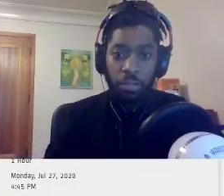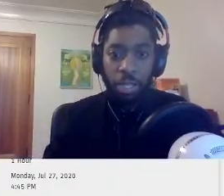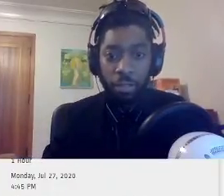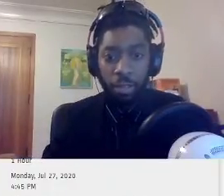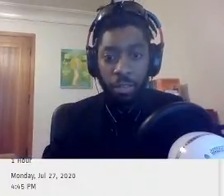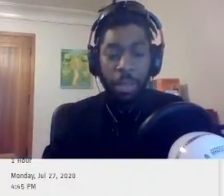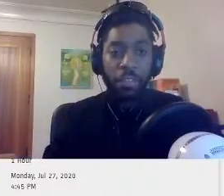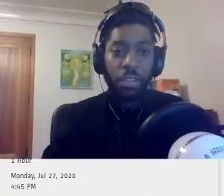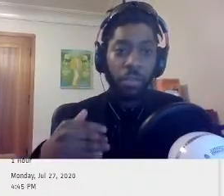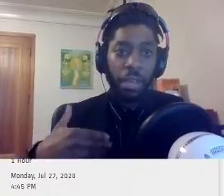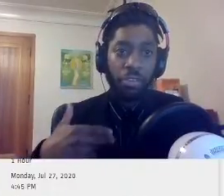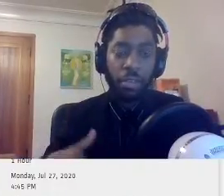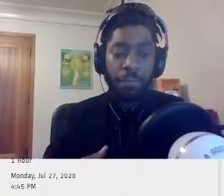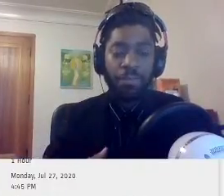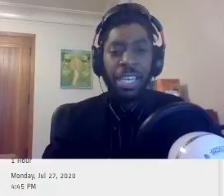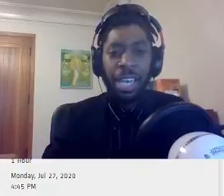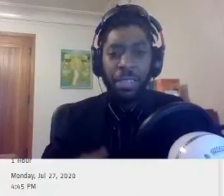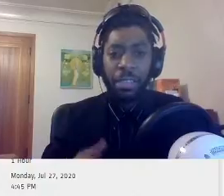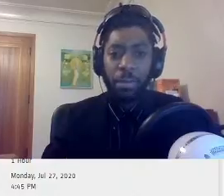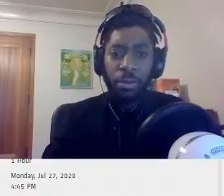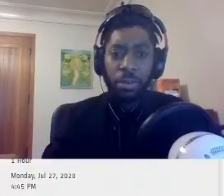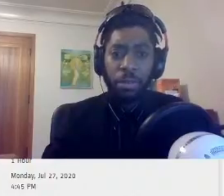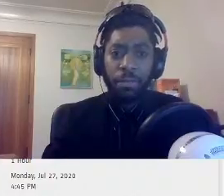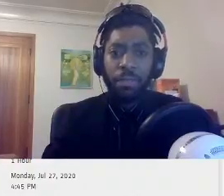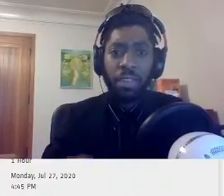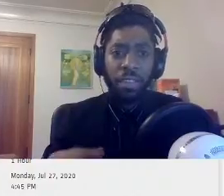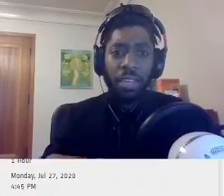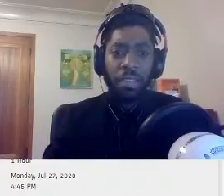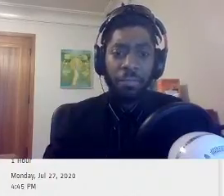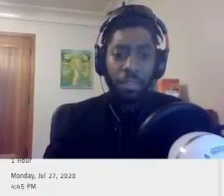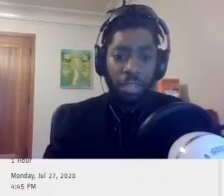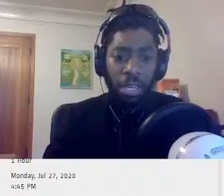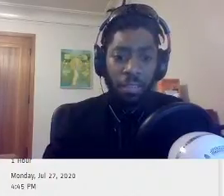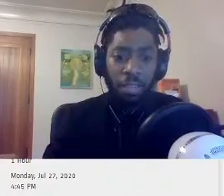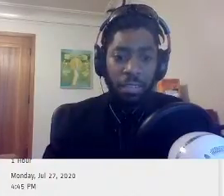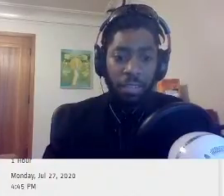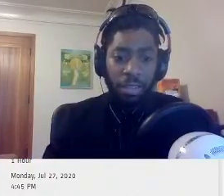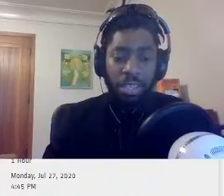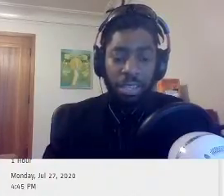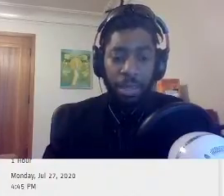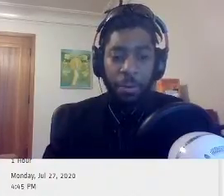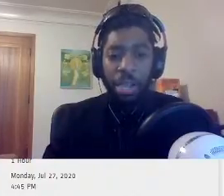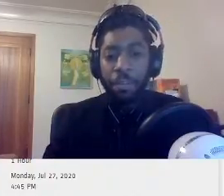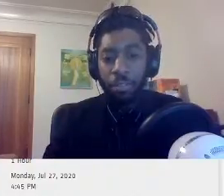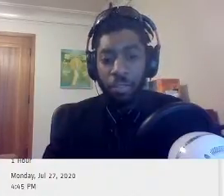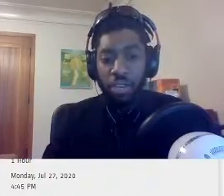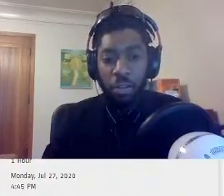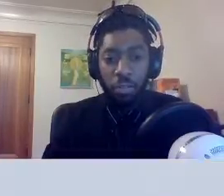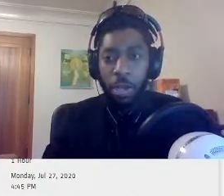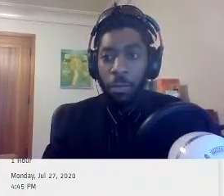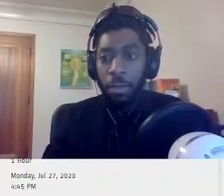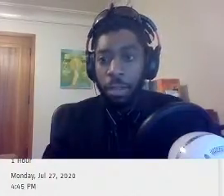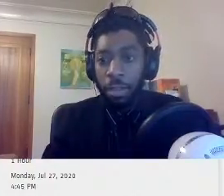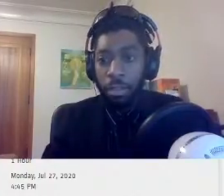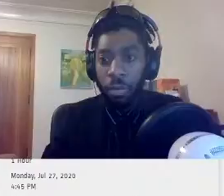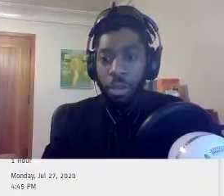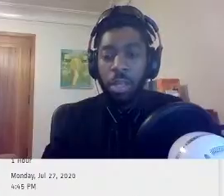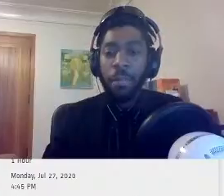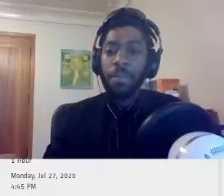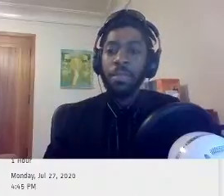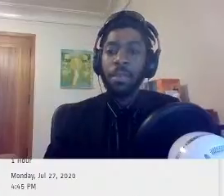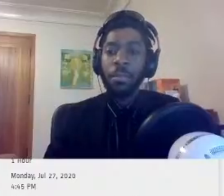Mexicans too. Yes, because Mexico is actually, I think, number 6 after the United States on the demographics for the channel as well.